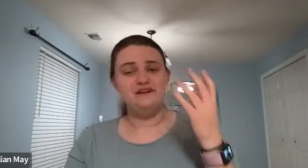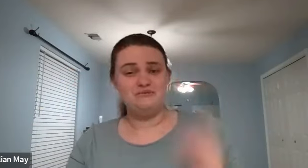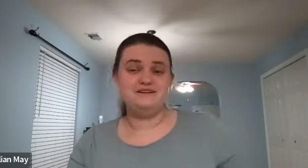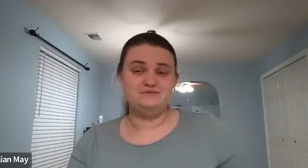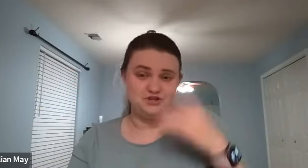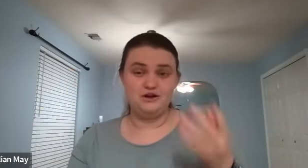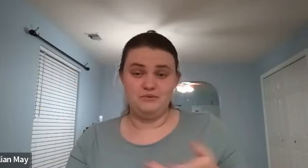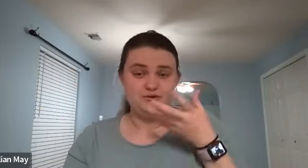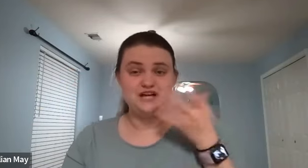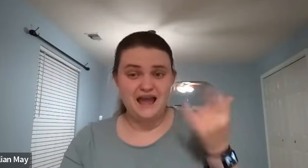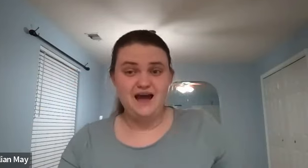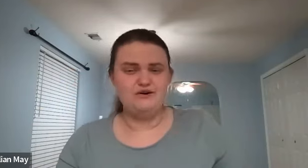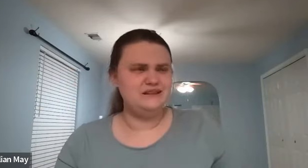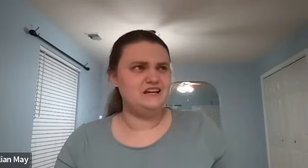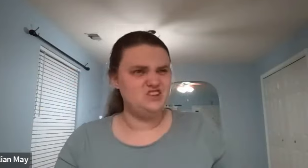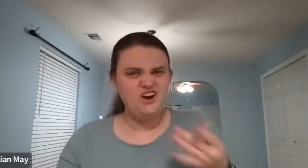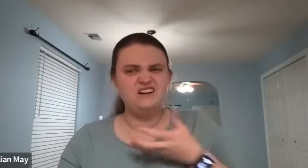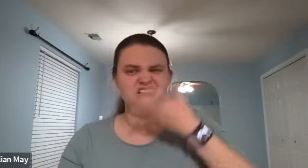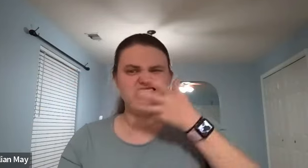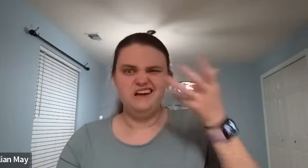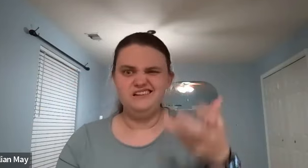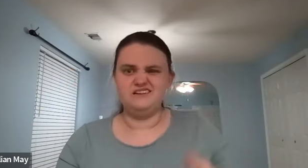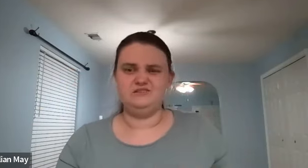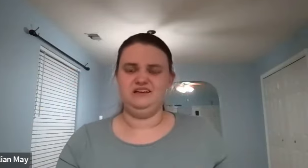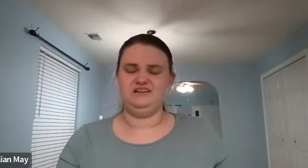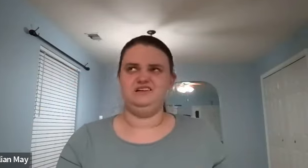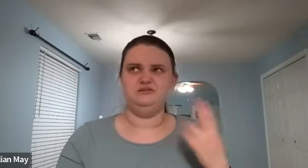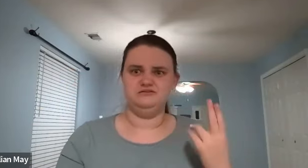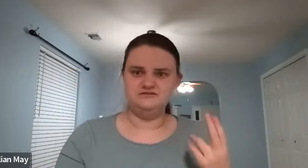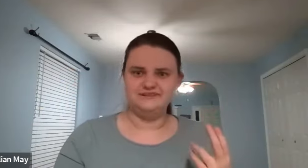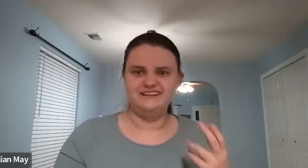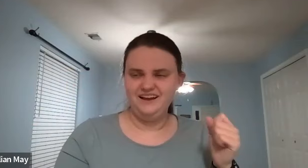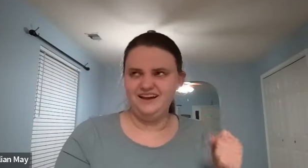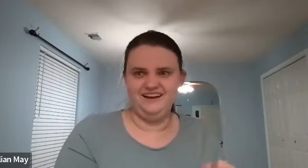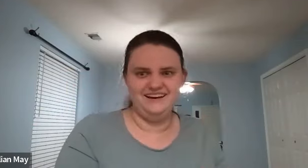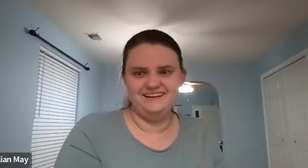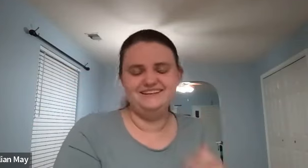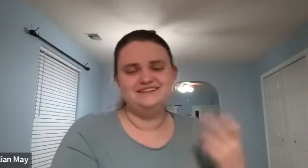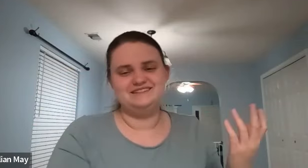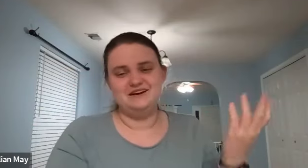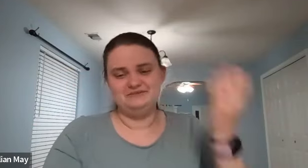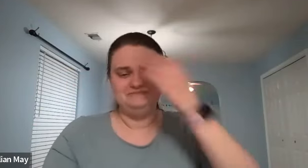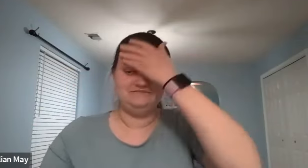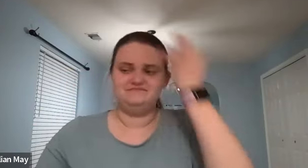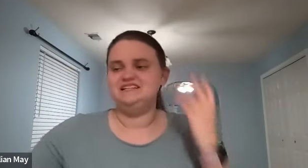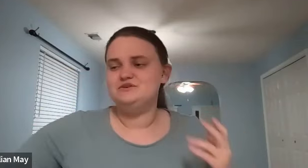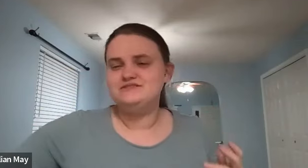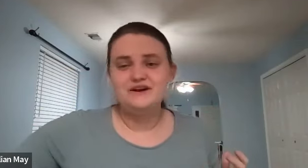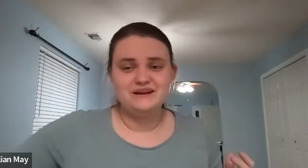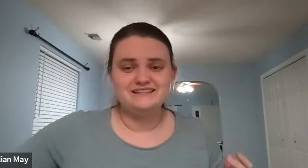a random dog bark, which I have, I'll be like, the dog is yelling. And they're like, oh. I'm like, yeah. So it's always fun when I tell them